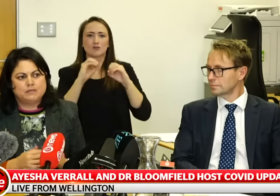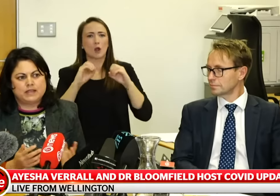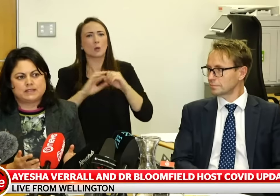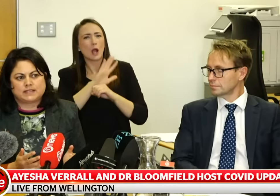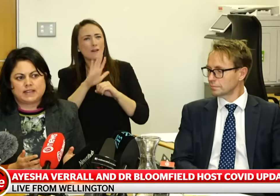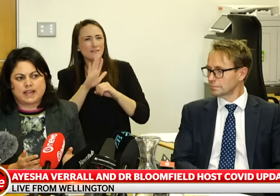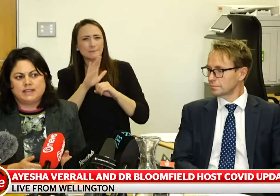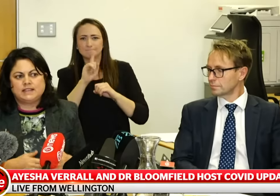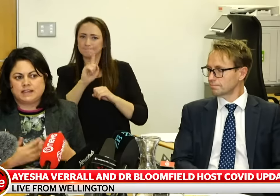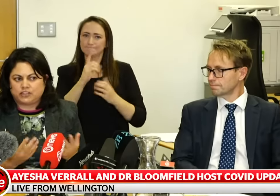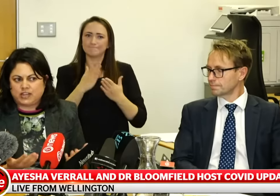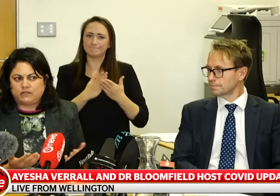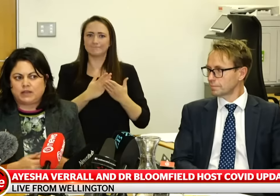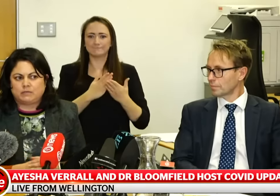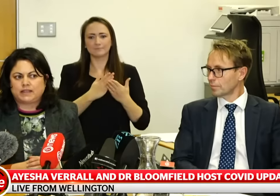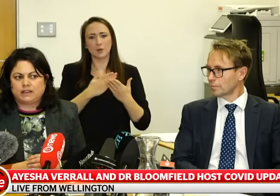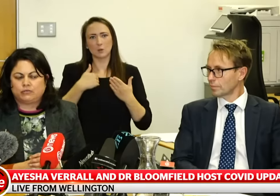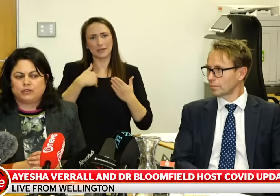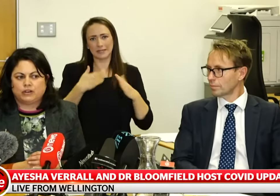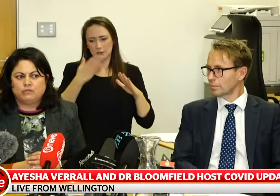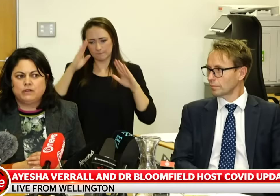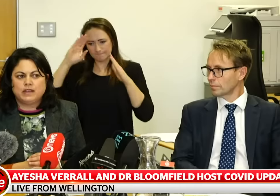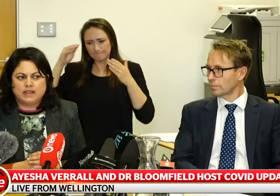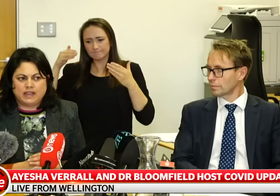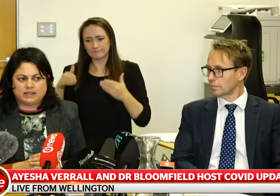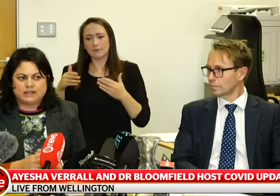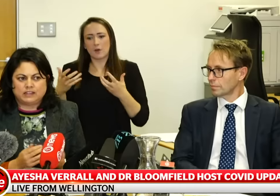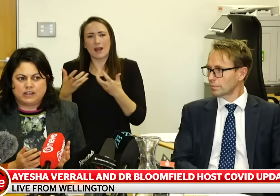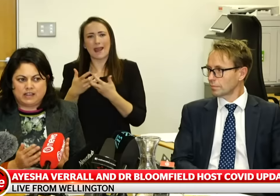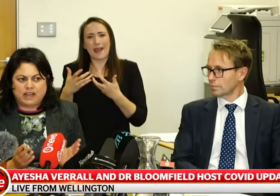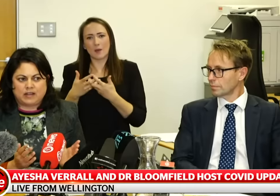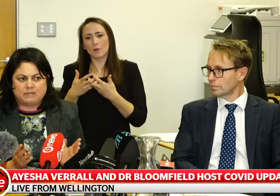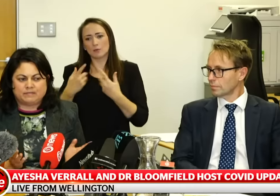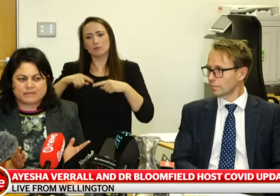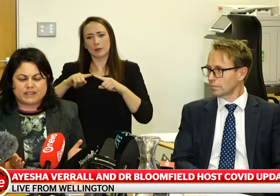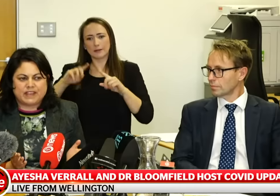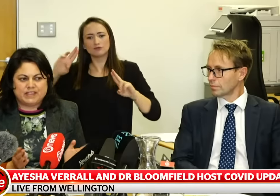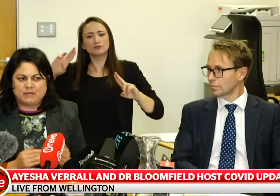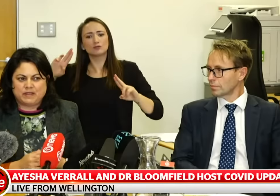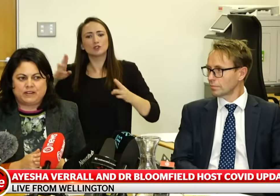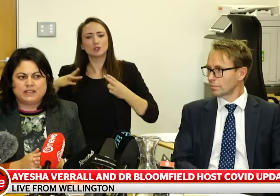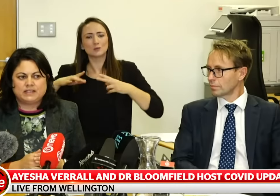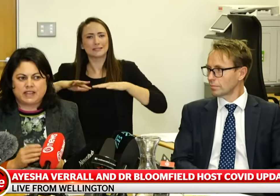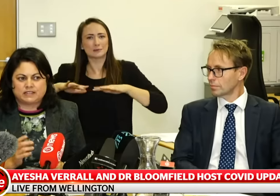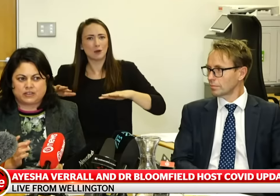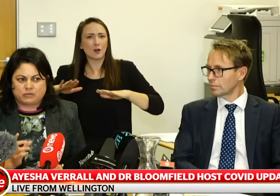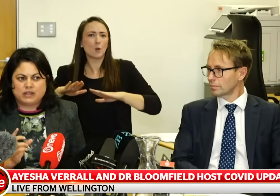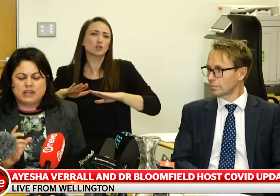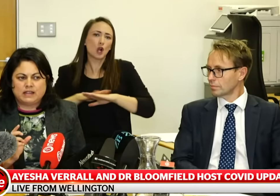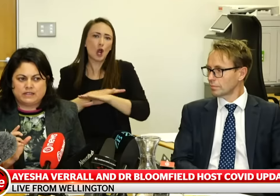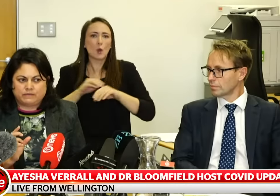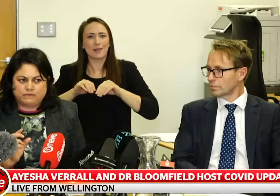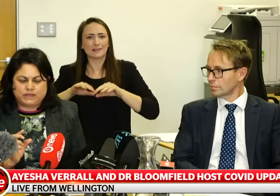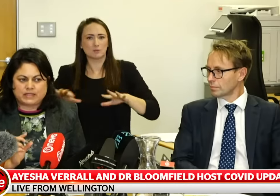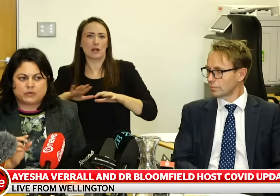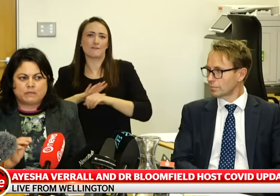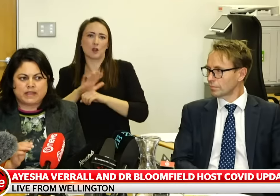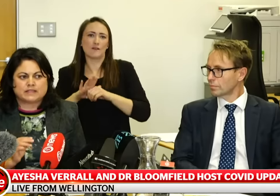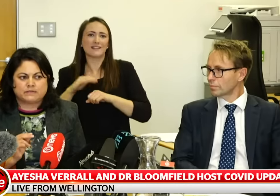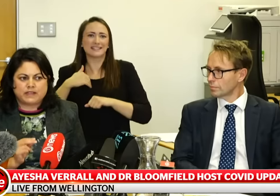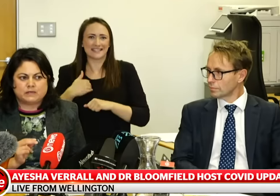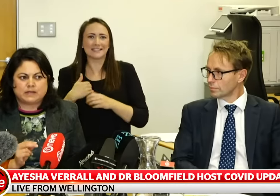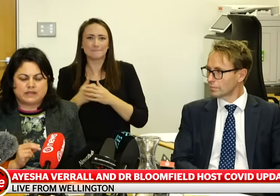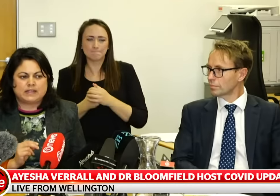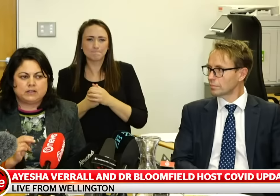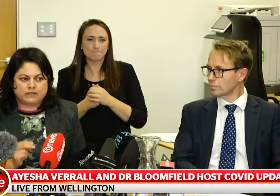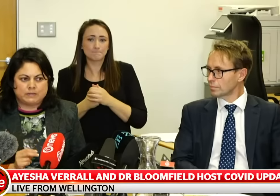reasonably be sustained and achieve a public health goal in that period? And so that's what makes